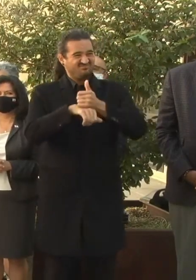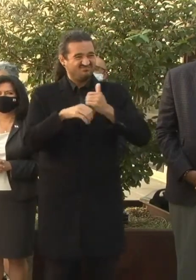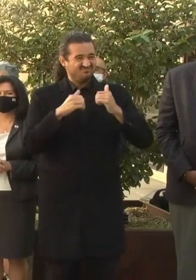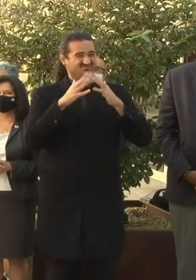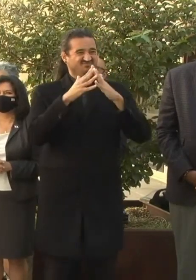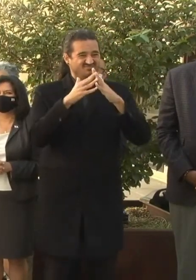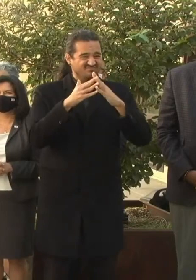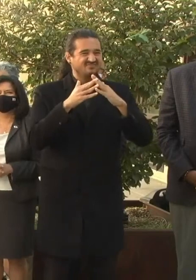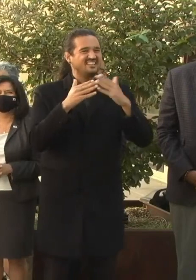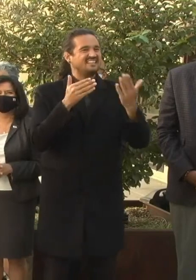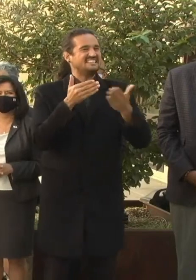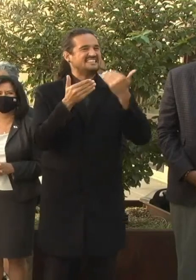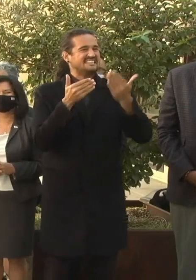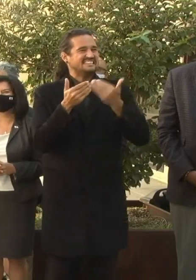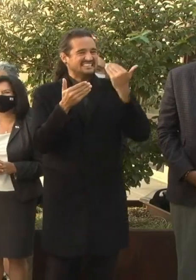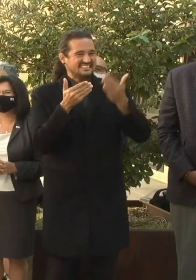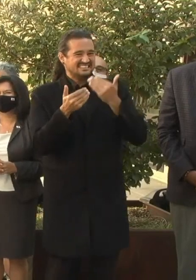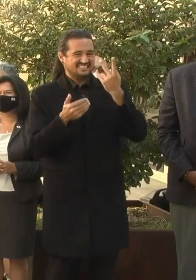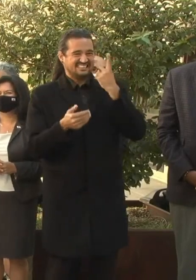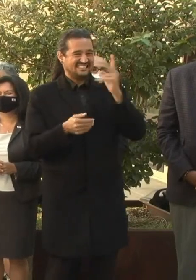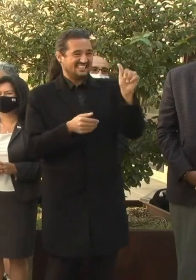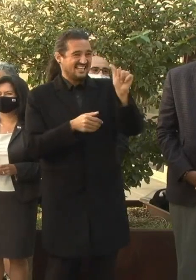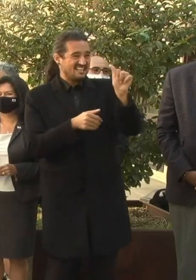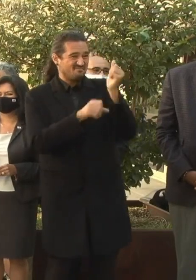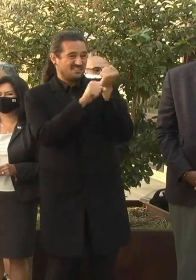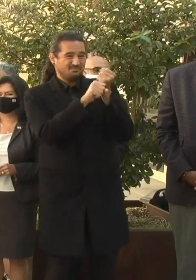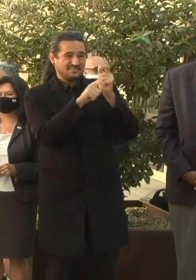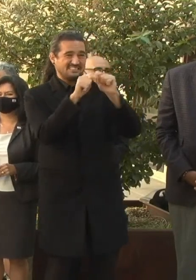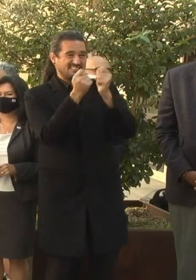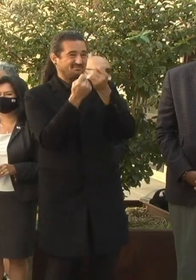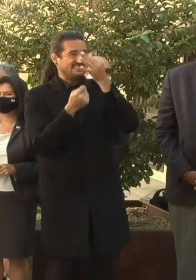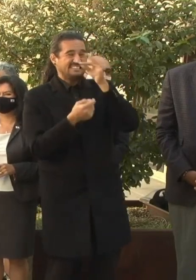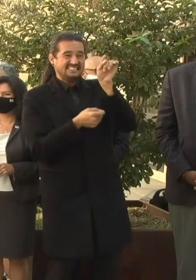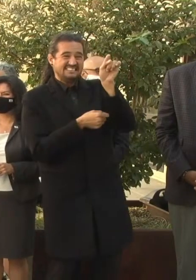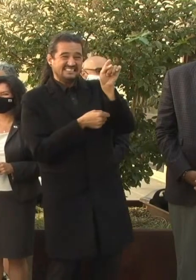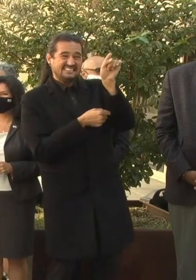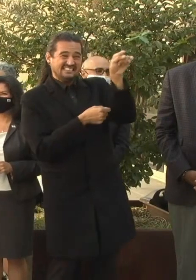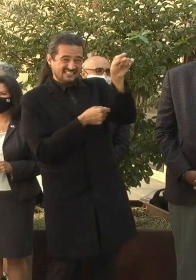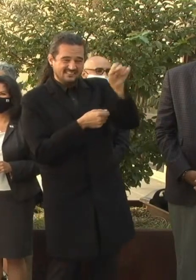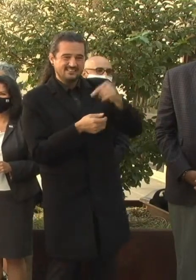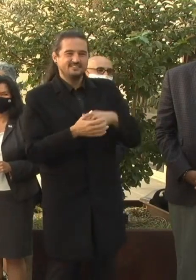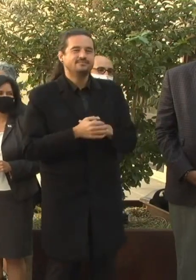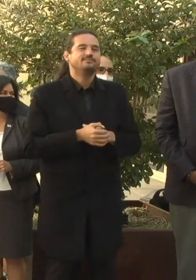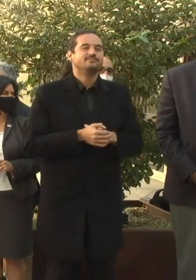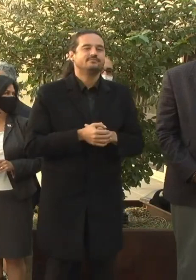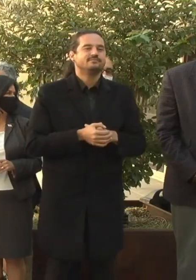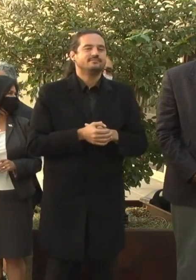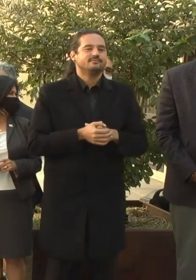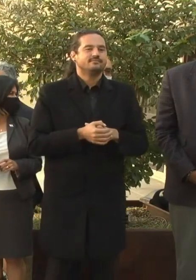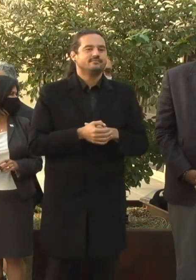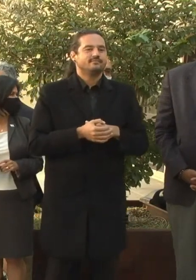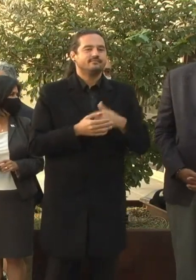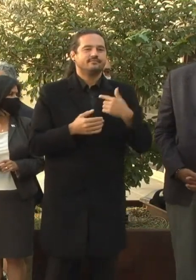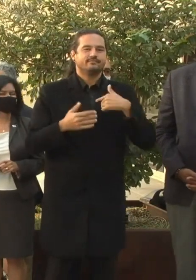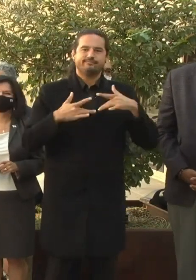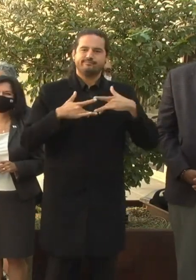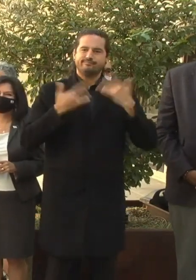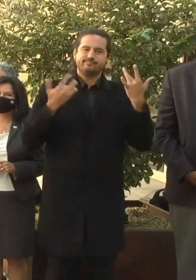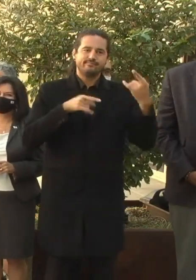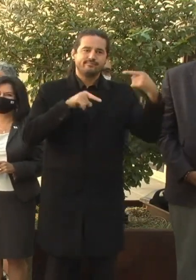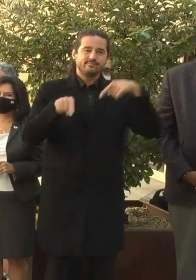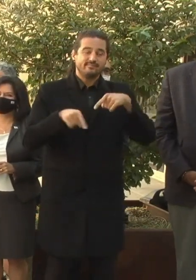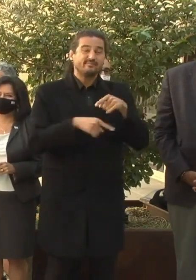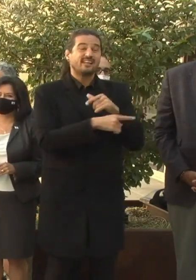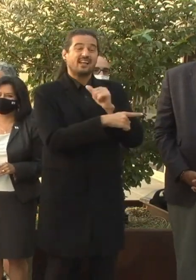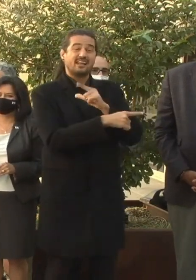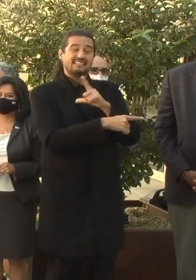A's play. So, I'm really glad to be here. Assemblymember Chu, our Housing Assembly Chair, those